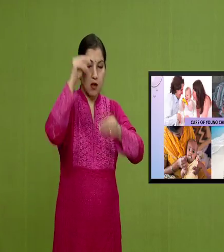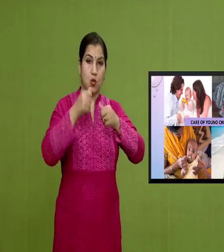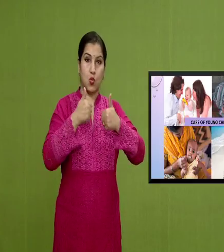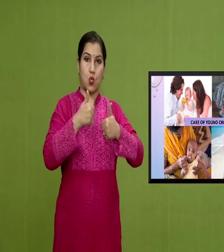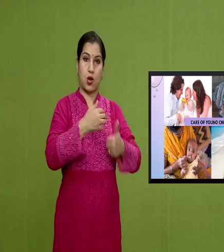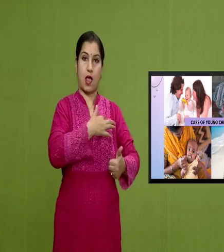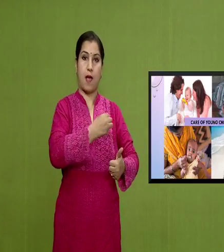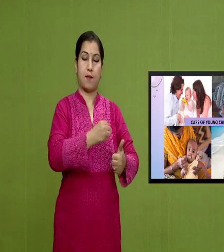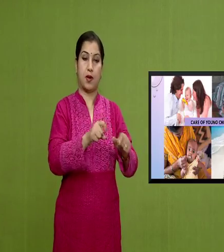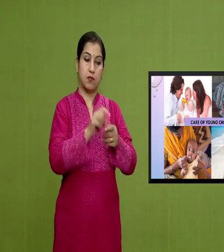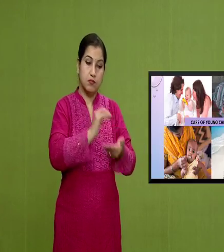in their children.